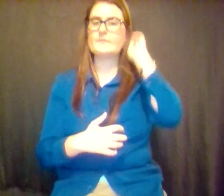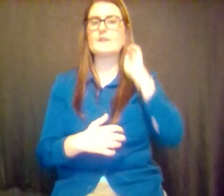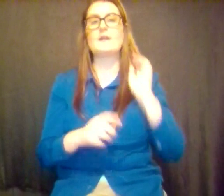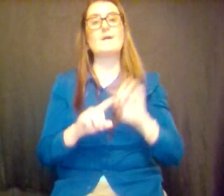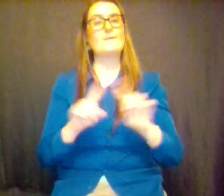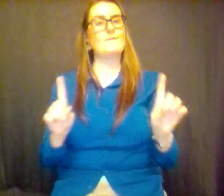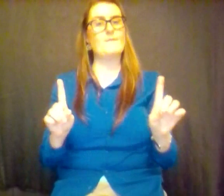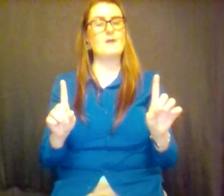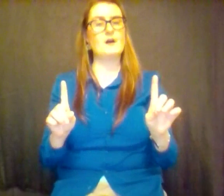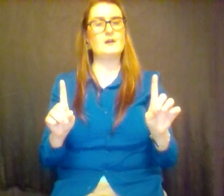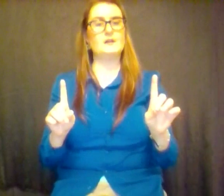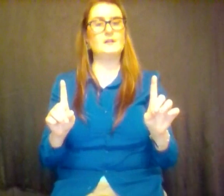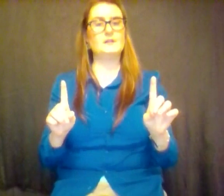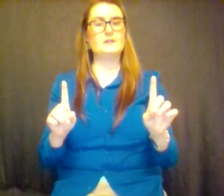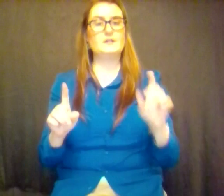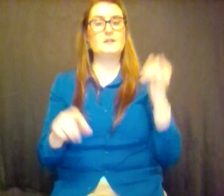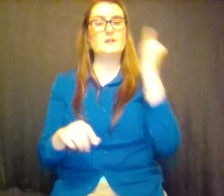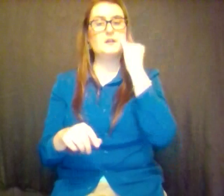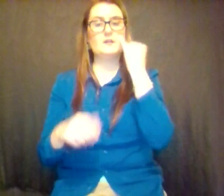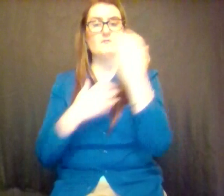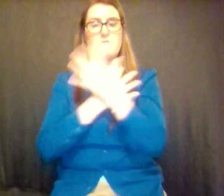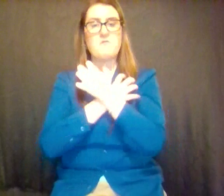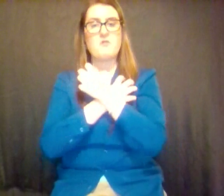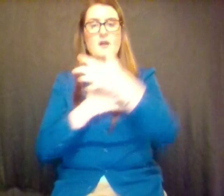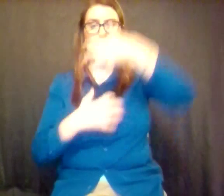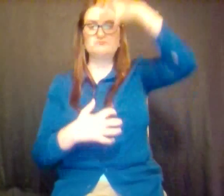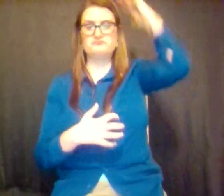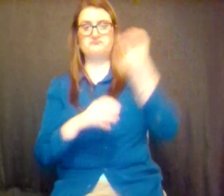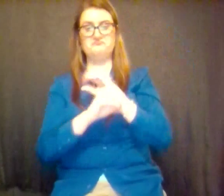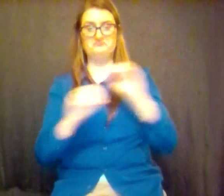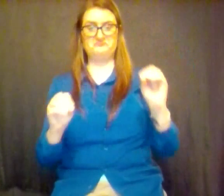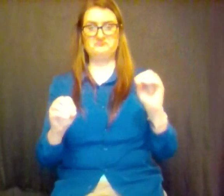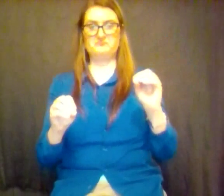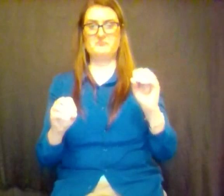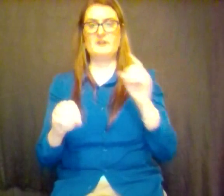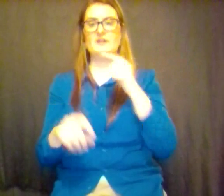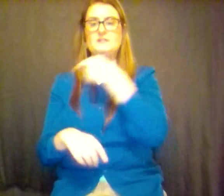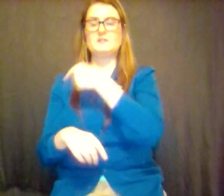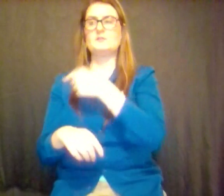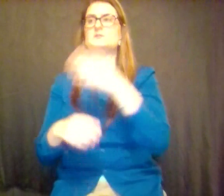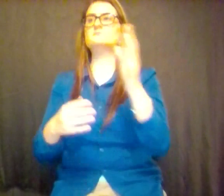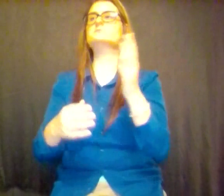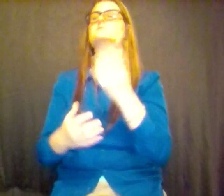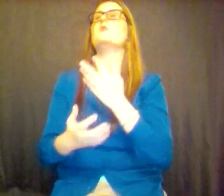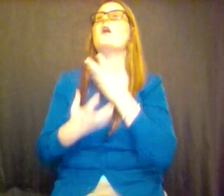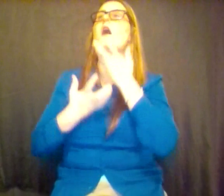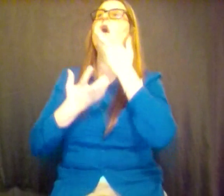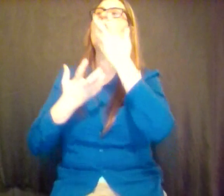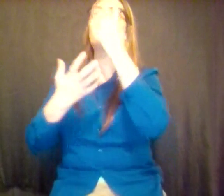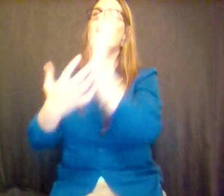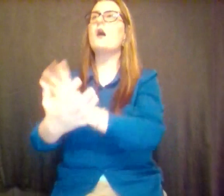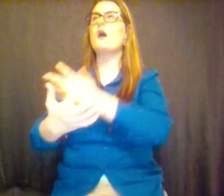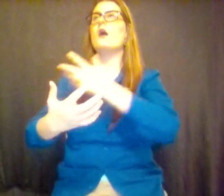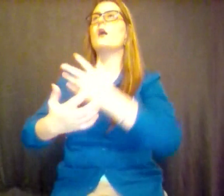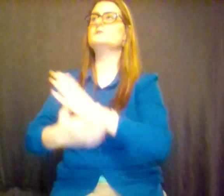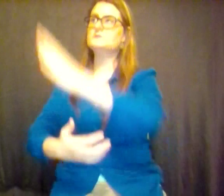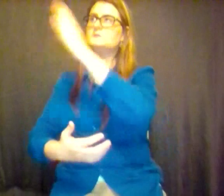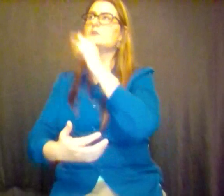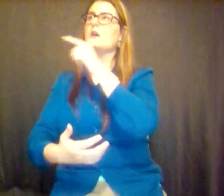God to tell him how much he loved him. When David's 1, 2, 3, 4, 5, 6, 7 big brothers had been away for a long time, their father